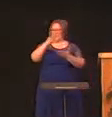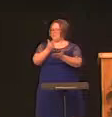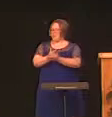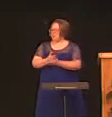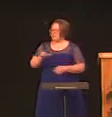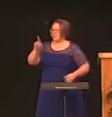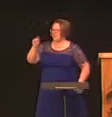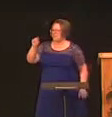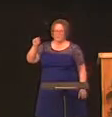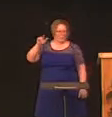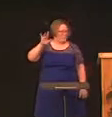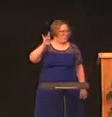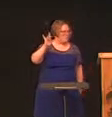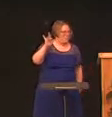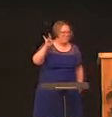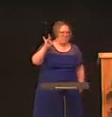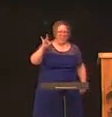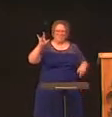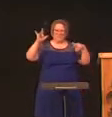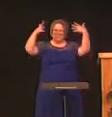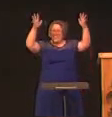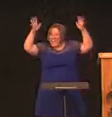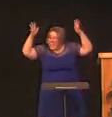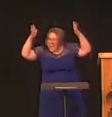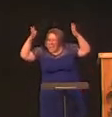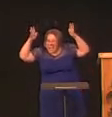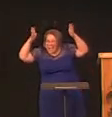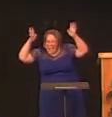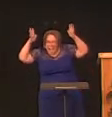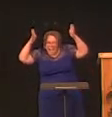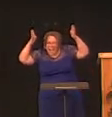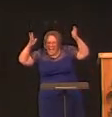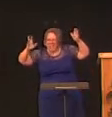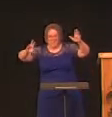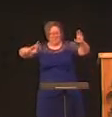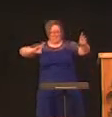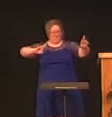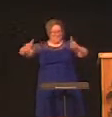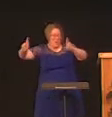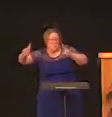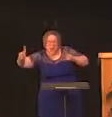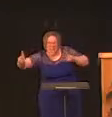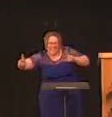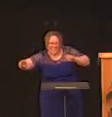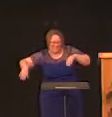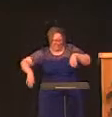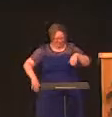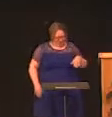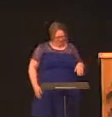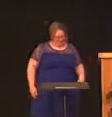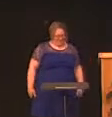Welcome to graduation 2025. Woohoo! Are we ready?